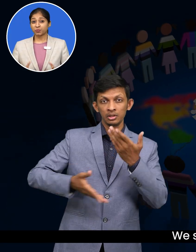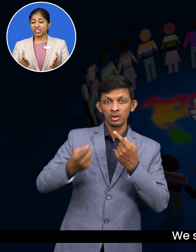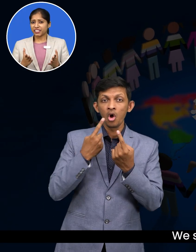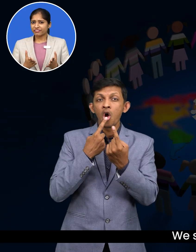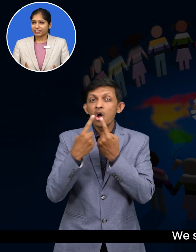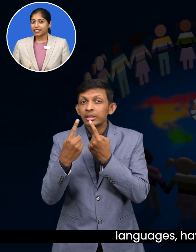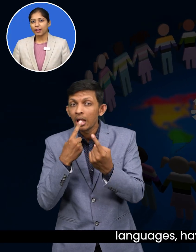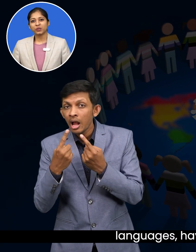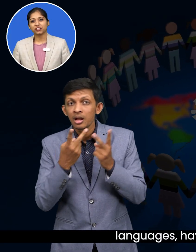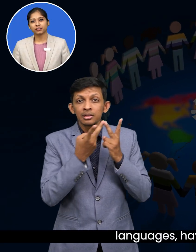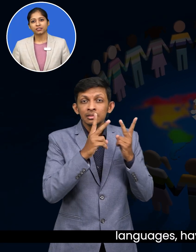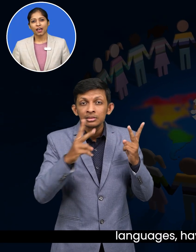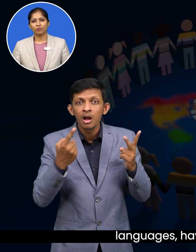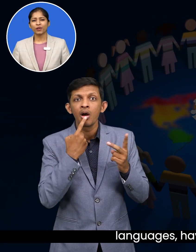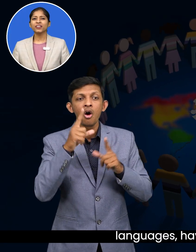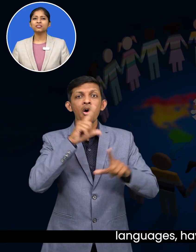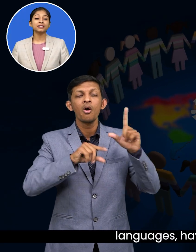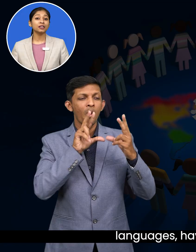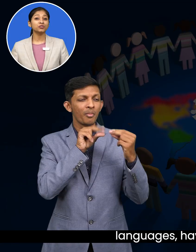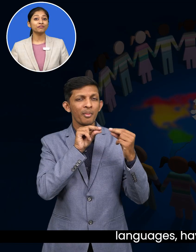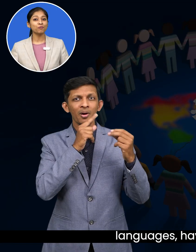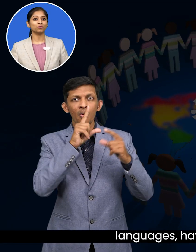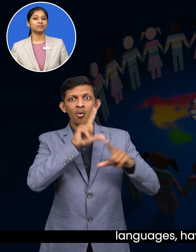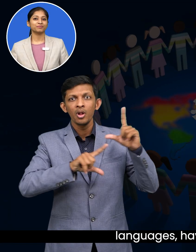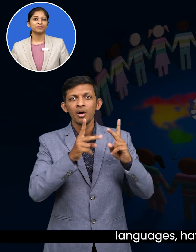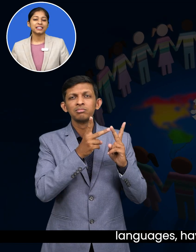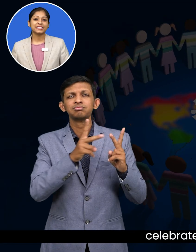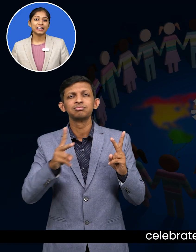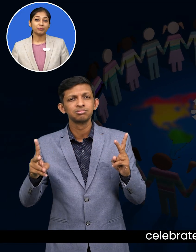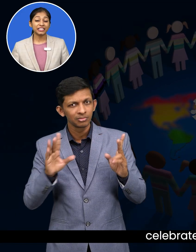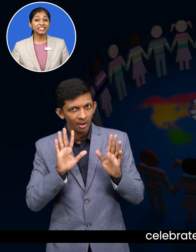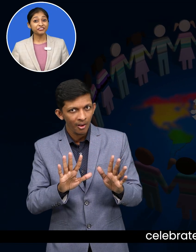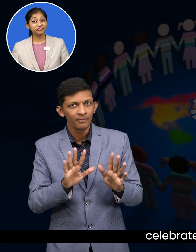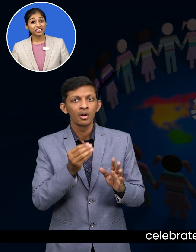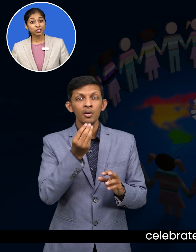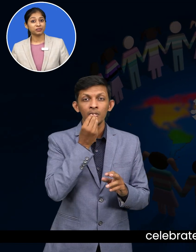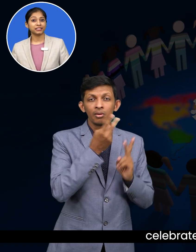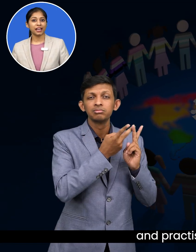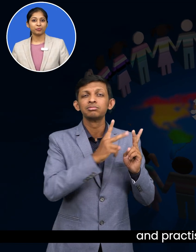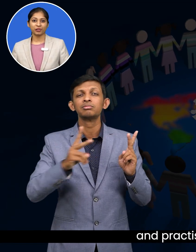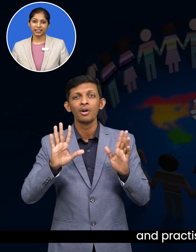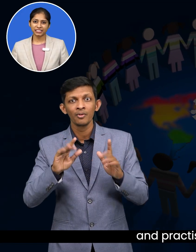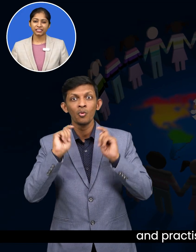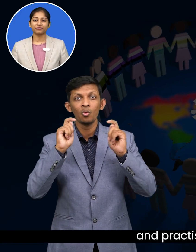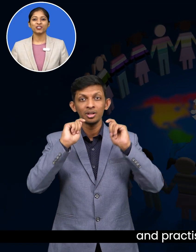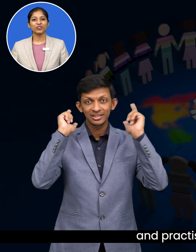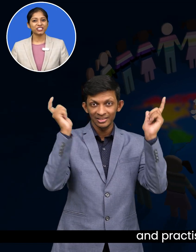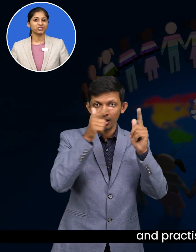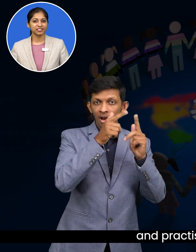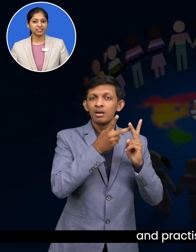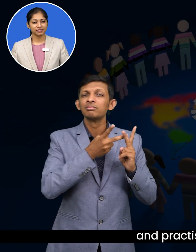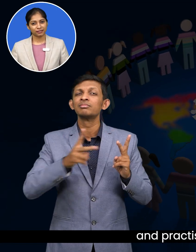We speak different languages, have various types of food, celebrate different festivals, and practice